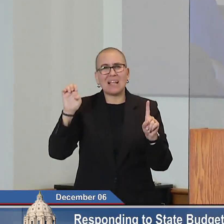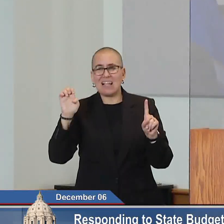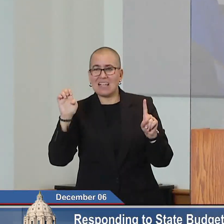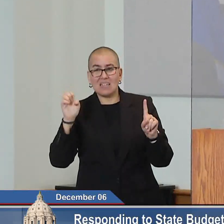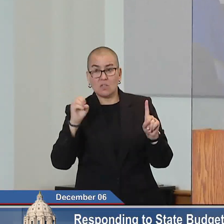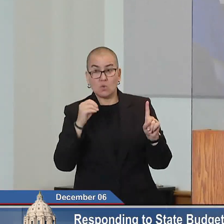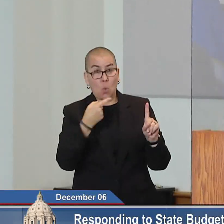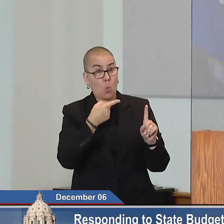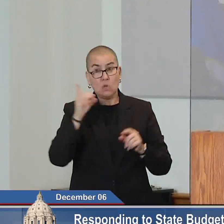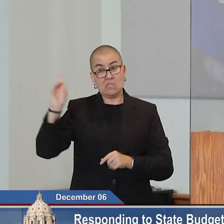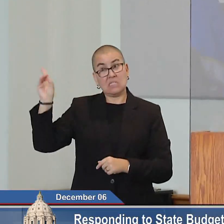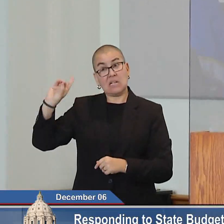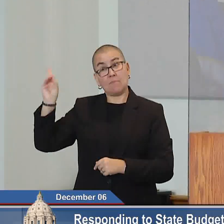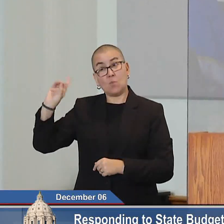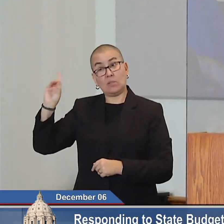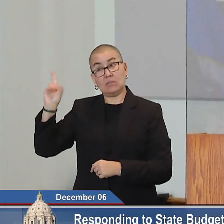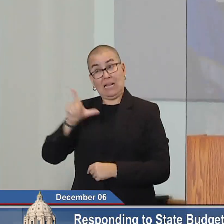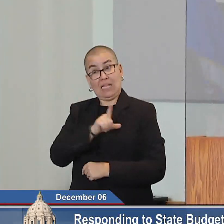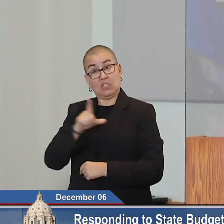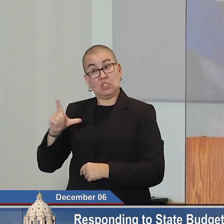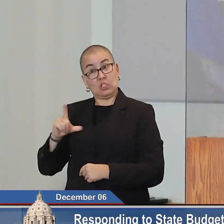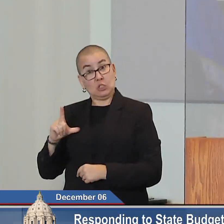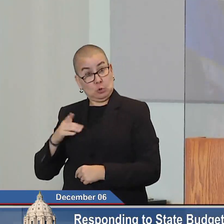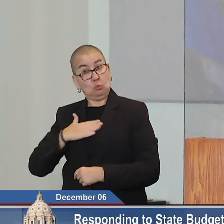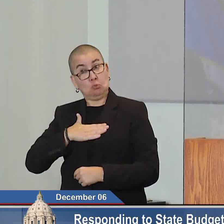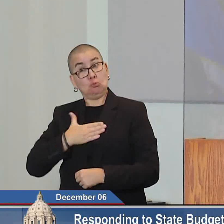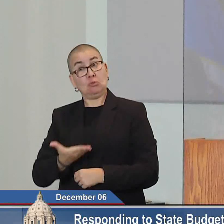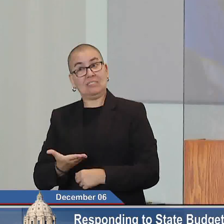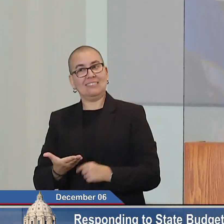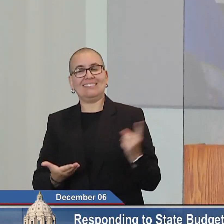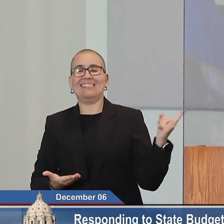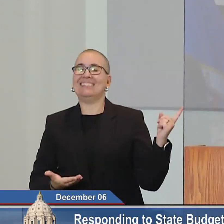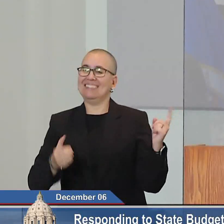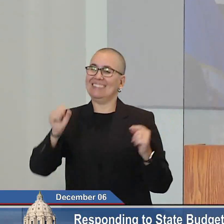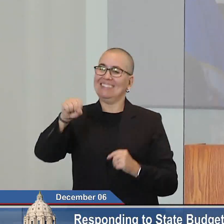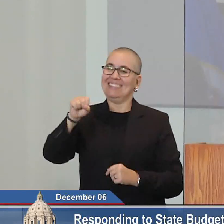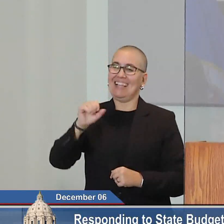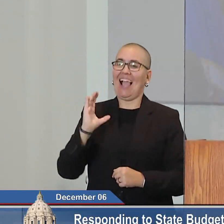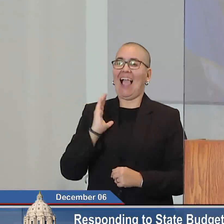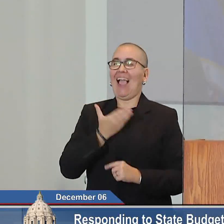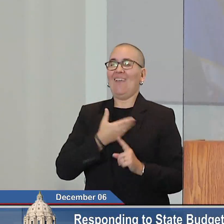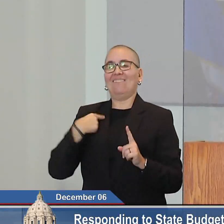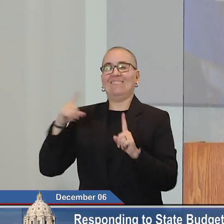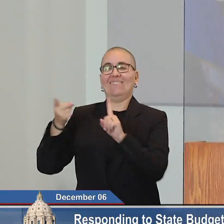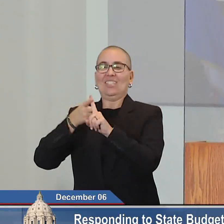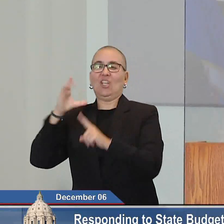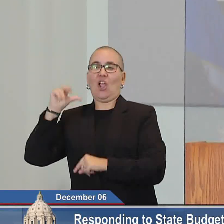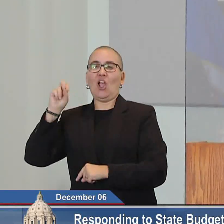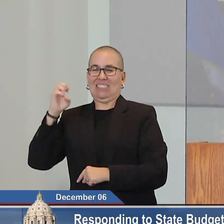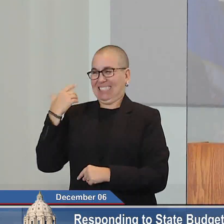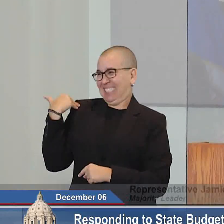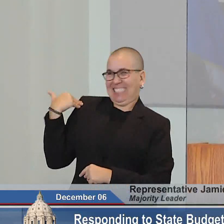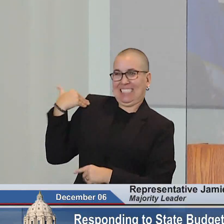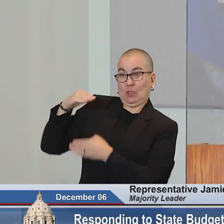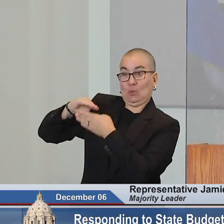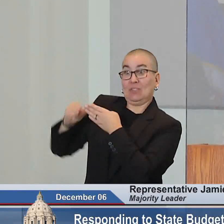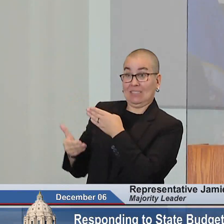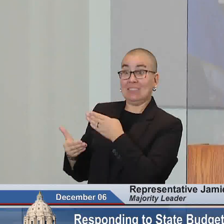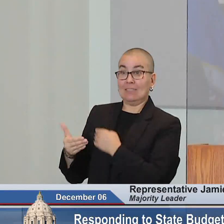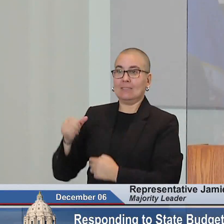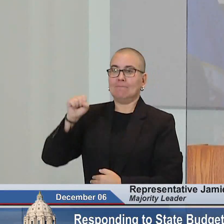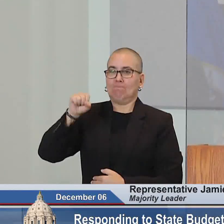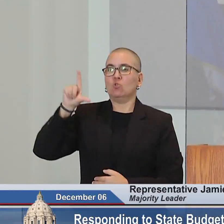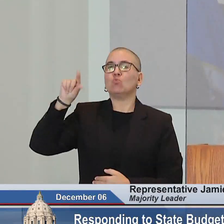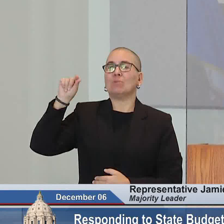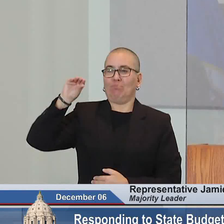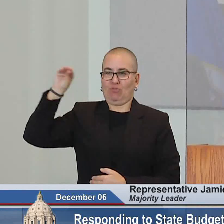warmed to the idea of rebate checks? So we just had our very first caucus retreat over the weekend, and we have a caucus that has 20% new